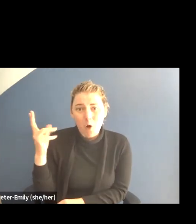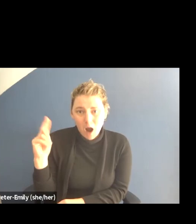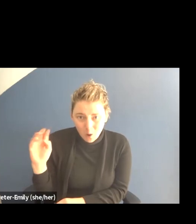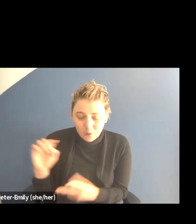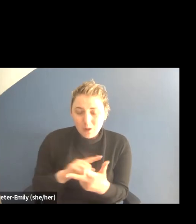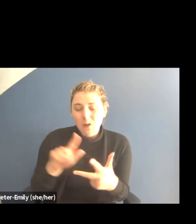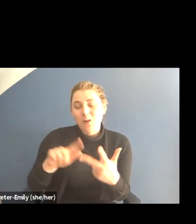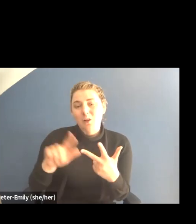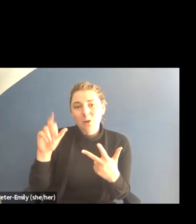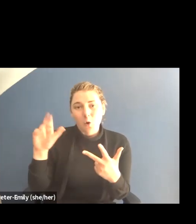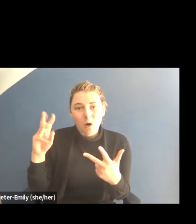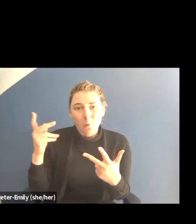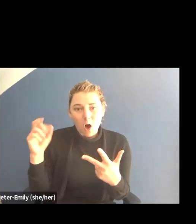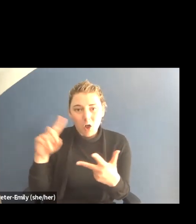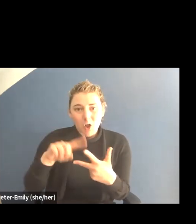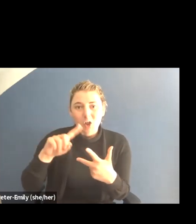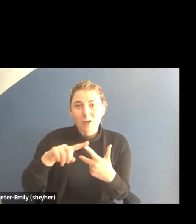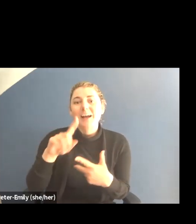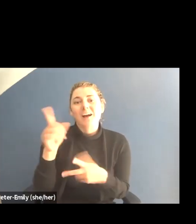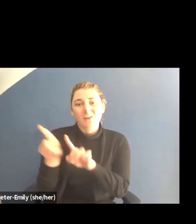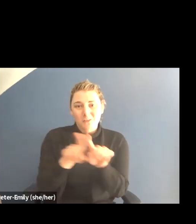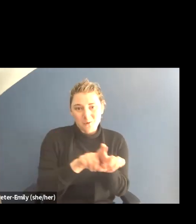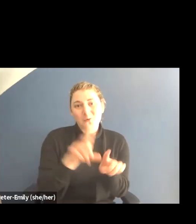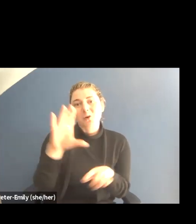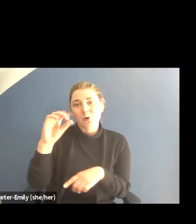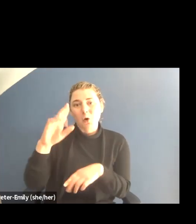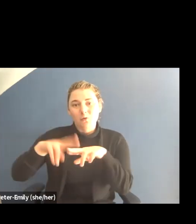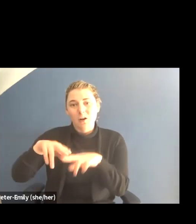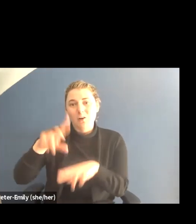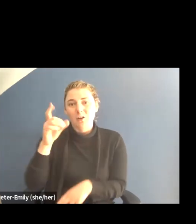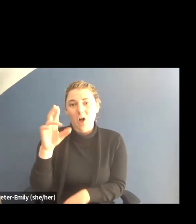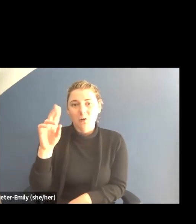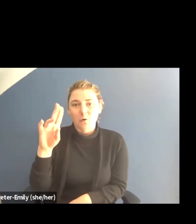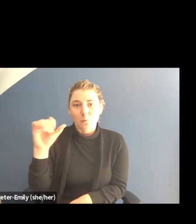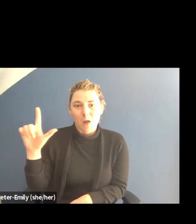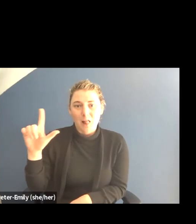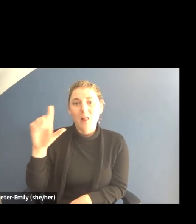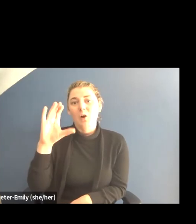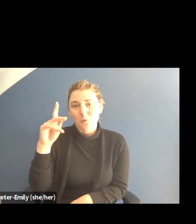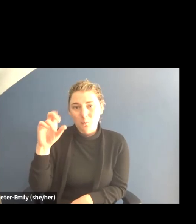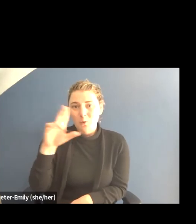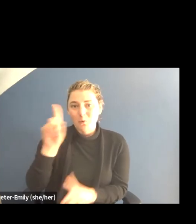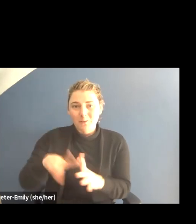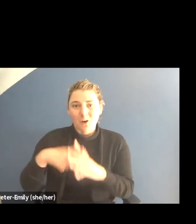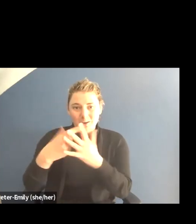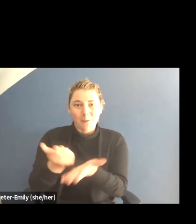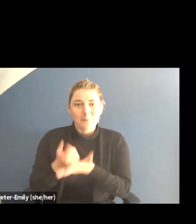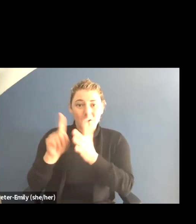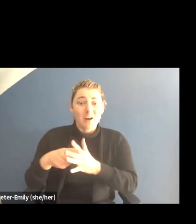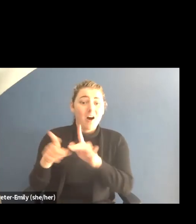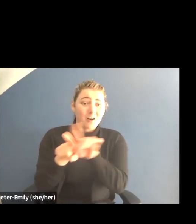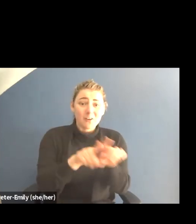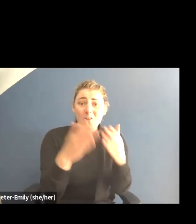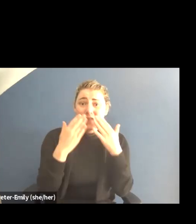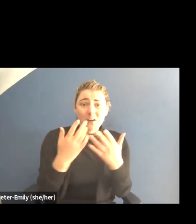Walker, as well as to our conference co-chair, Dr. Darrell Cooper, who helped us kick things off earlier today. A special thank you as well to the roundtable